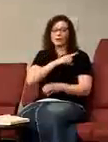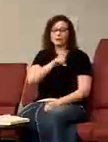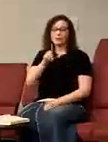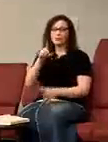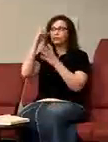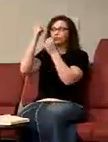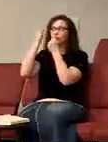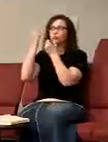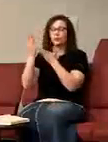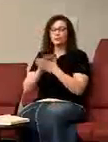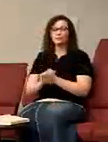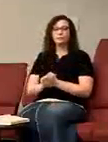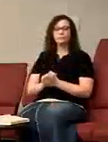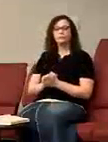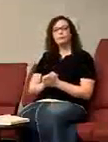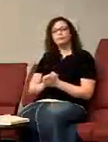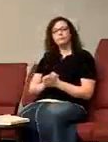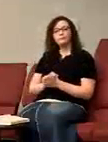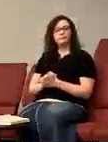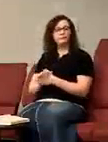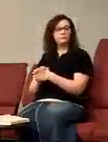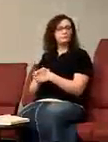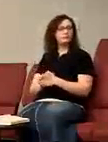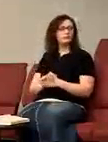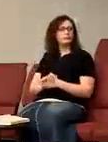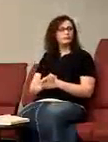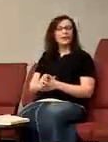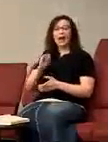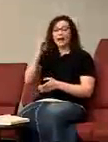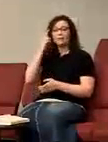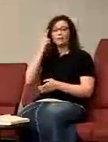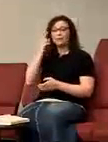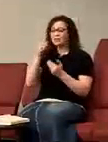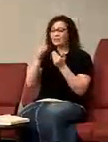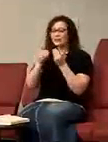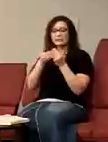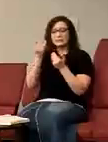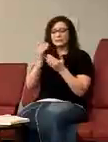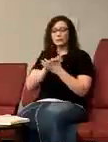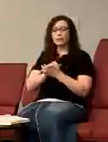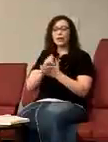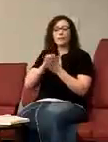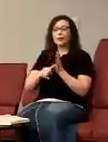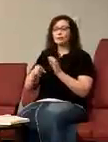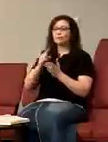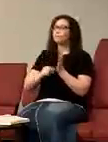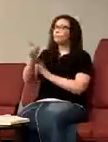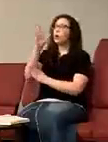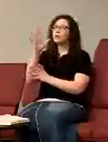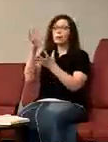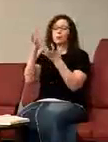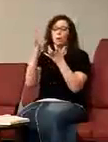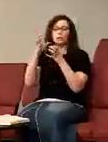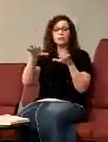Yes. Amen. And so, in fact, I think it's that simple. That's what God wants us to do. He just wants us to trust him. Amen.